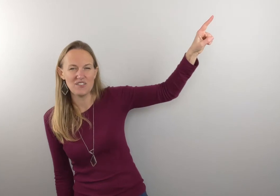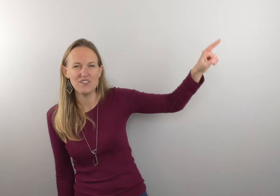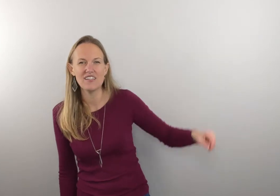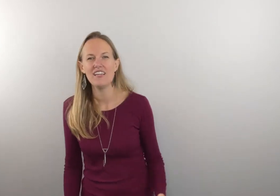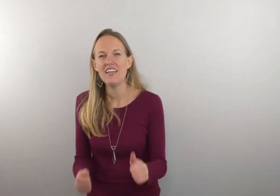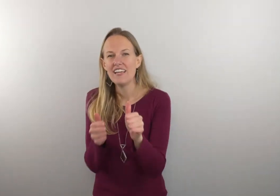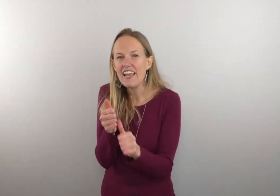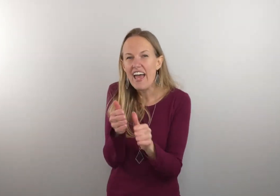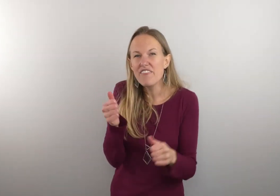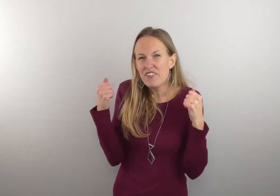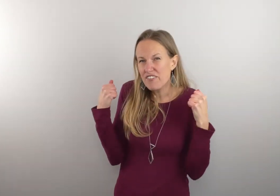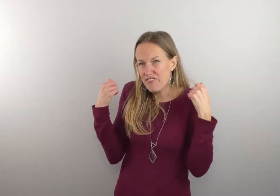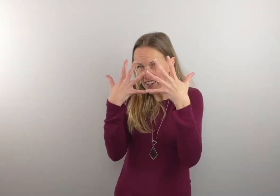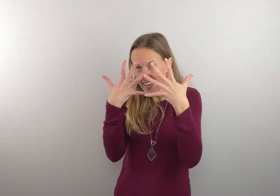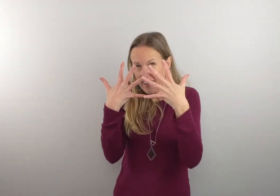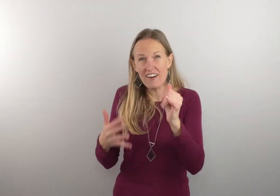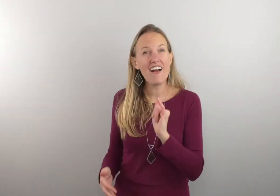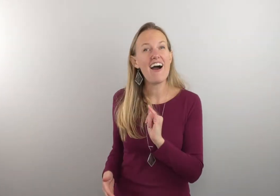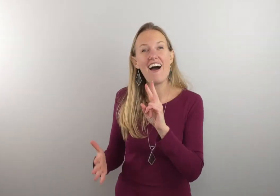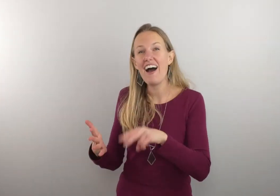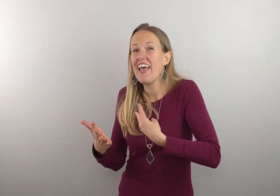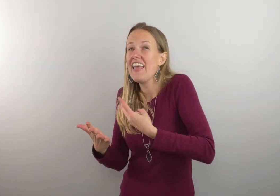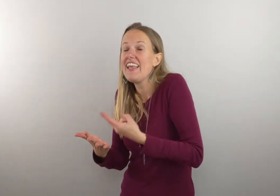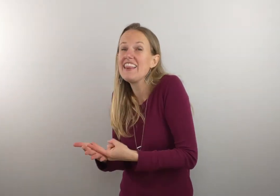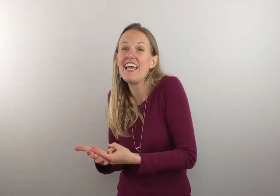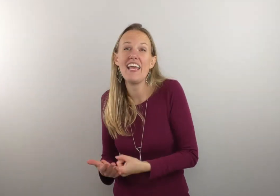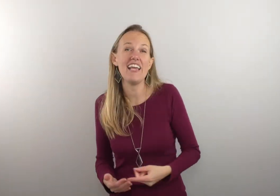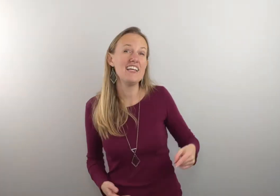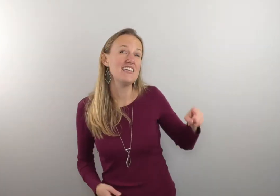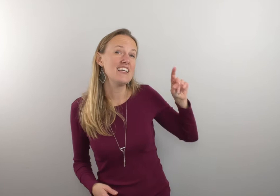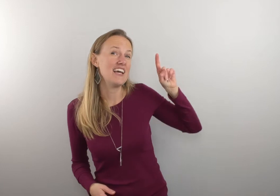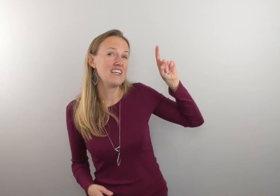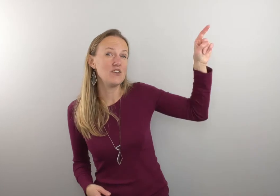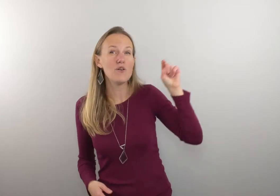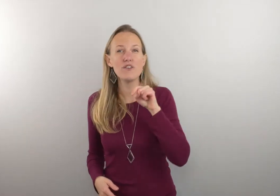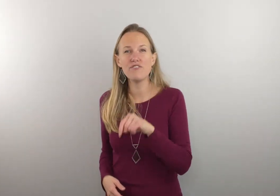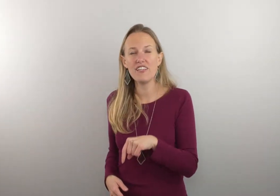and every fear I lay at your feet